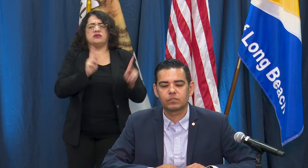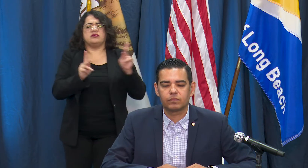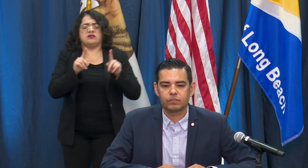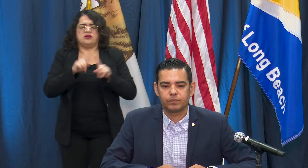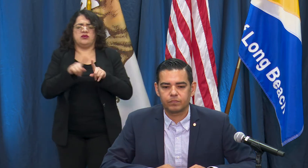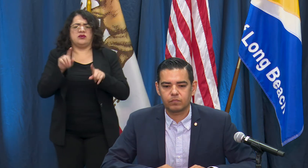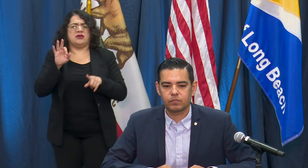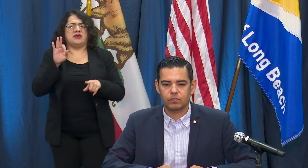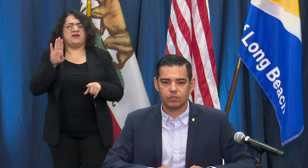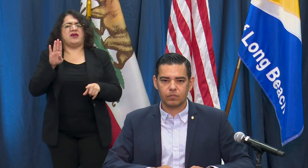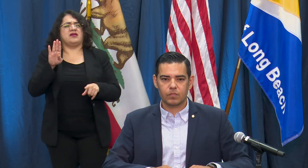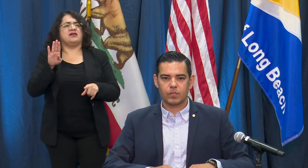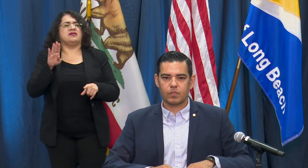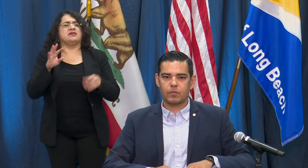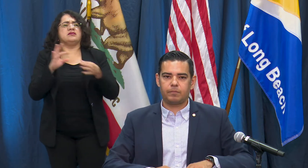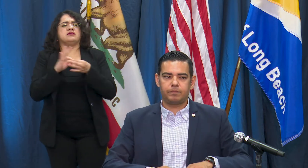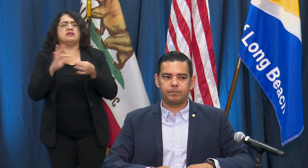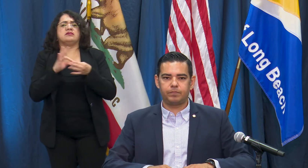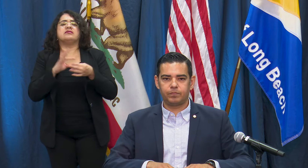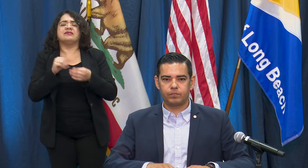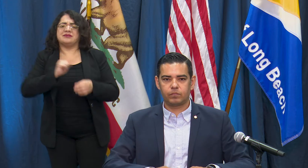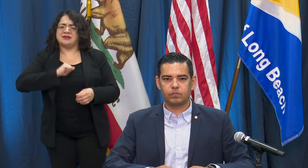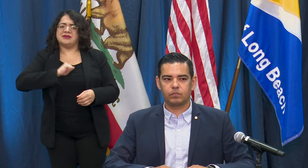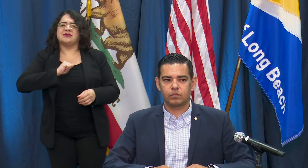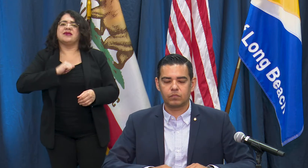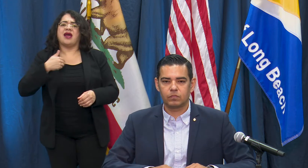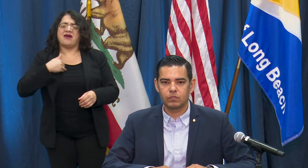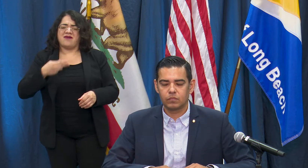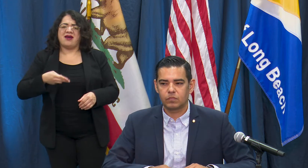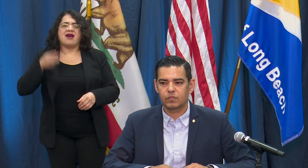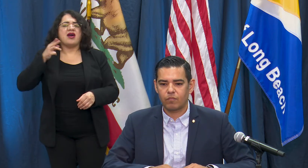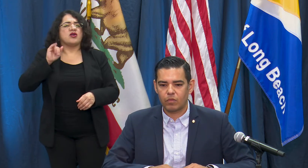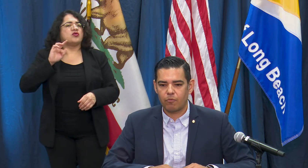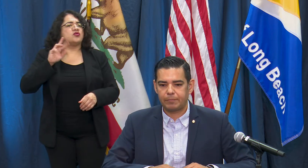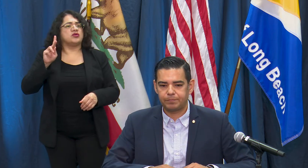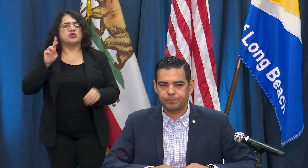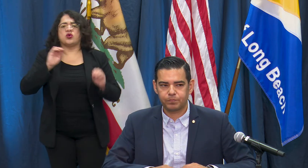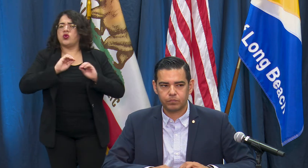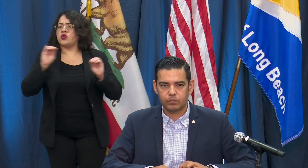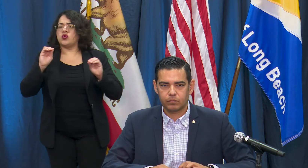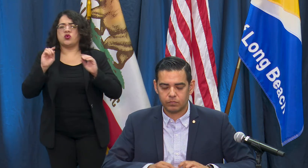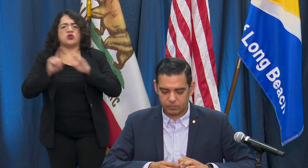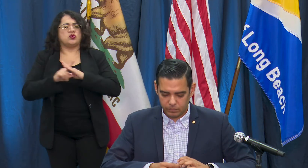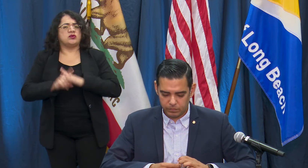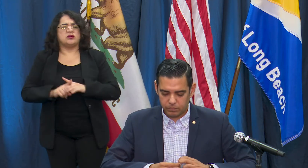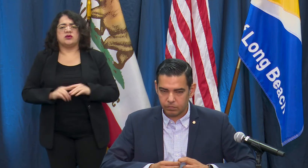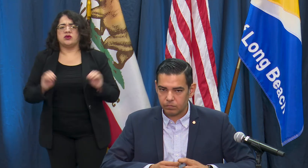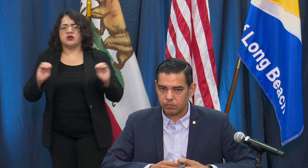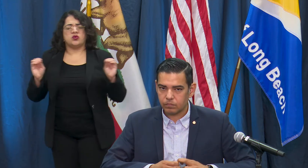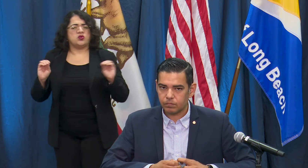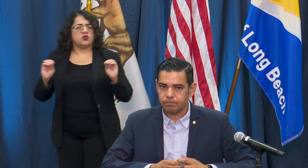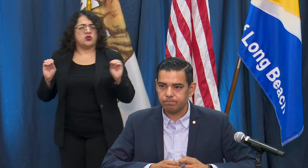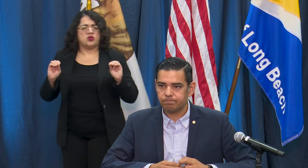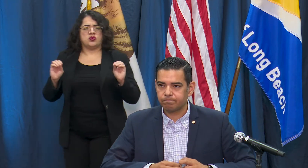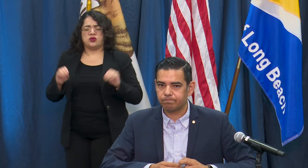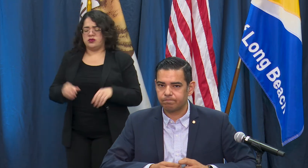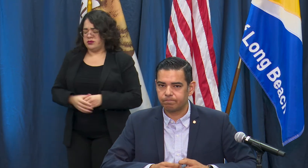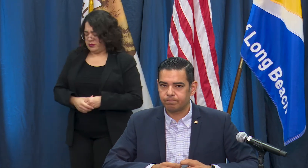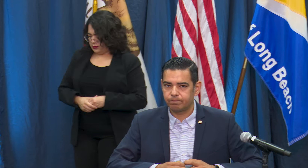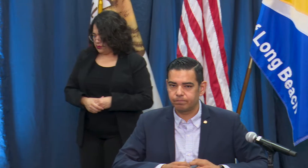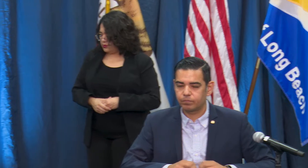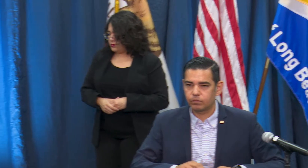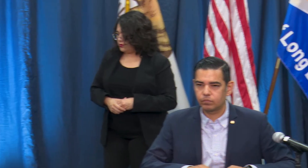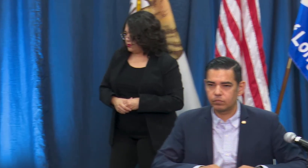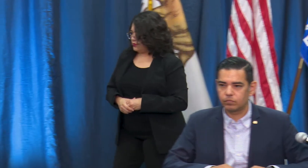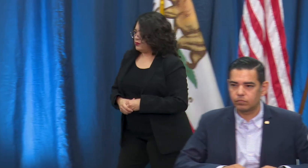that have been stating that they are high risk but have no symptoms. And Dr. Davis, can they currently get tested right now, even if they don't have symptoms but are high